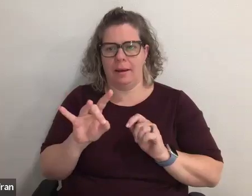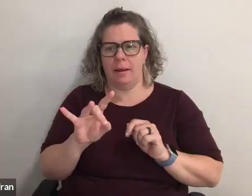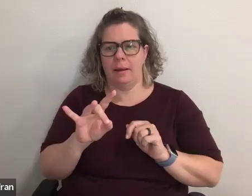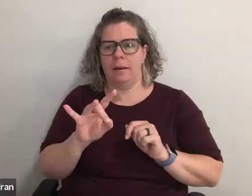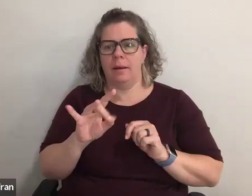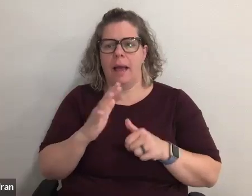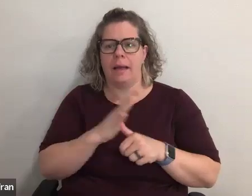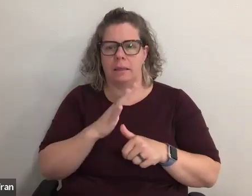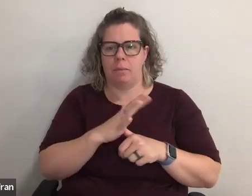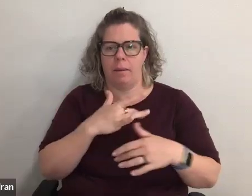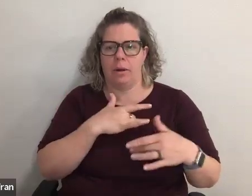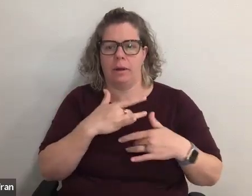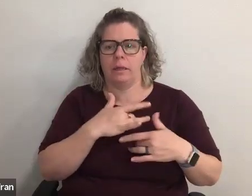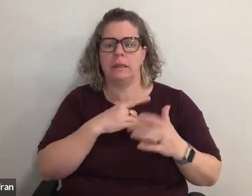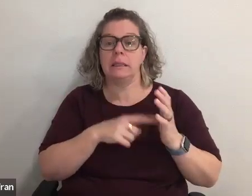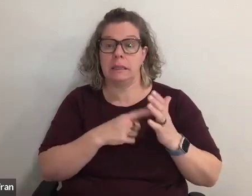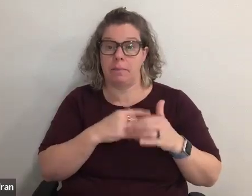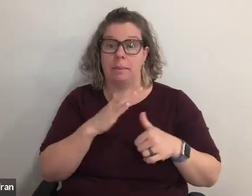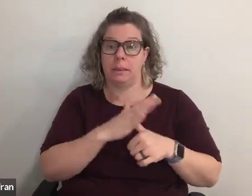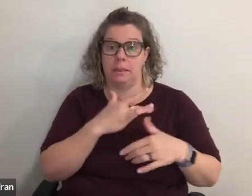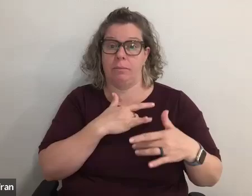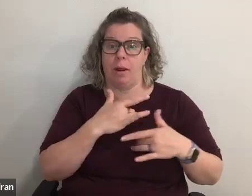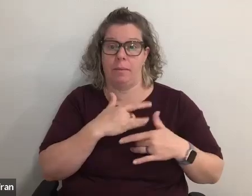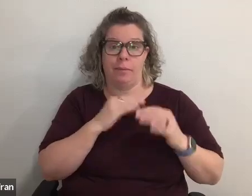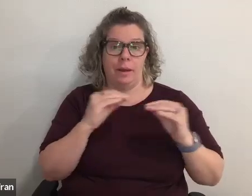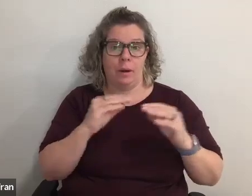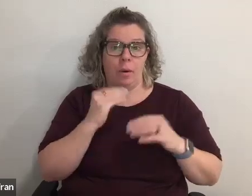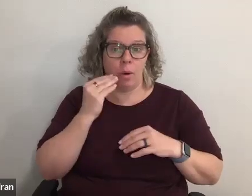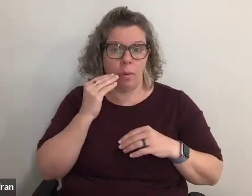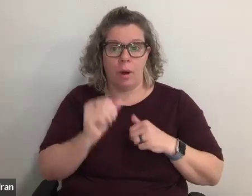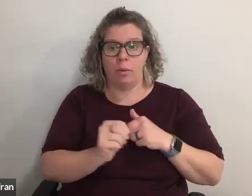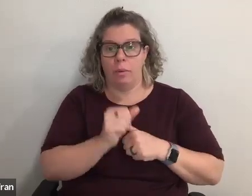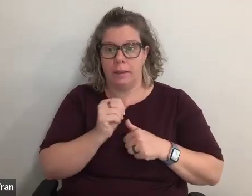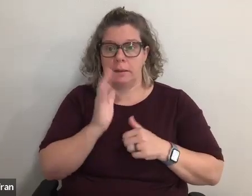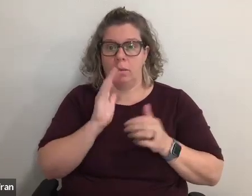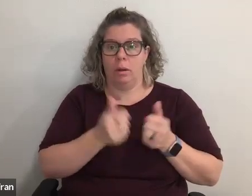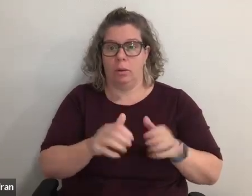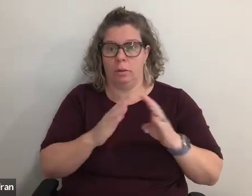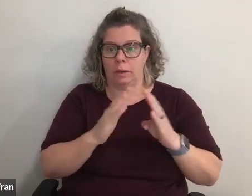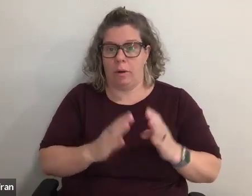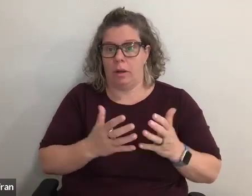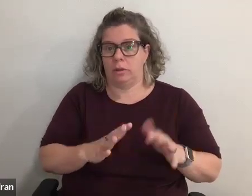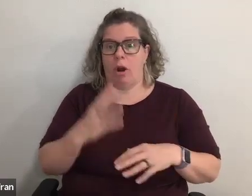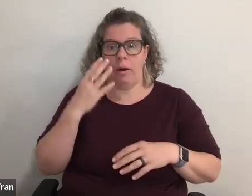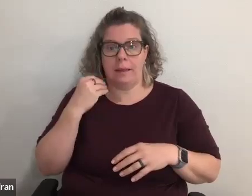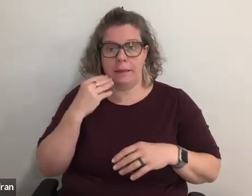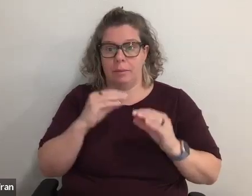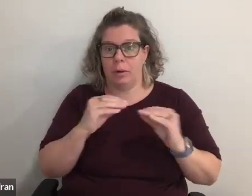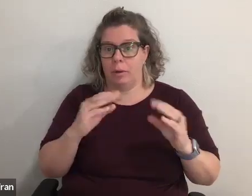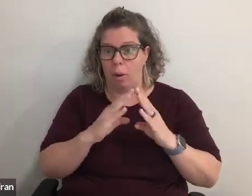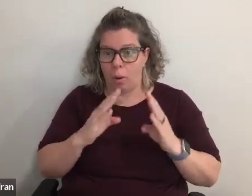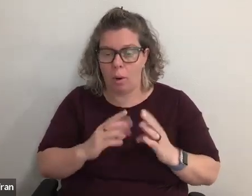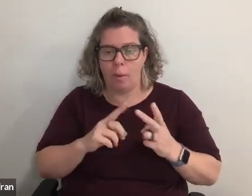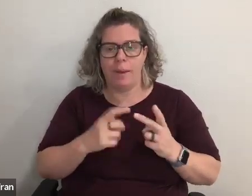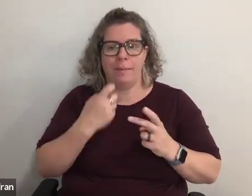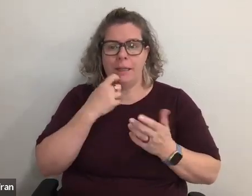the primary concern. Sometimes it is primary, whether they're at risk of homelessness, already experiencing it, maybe they've just